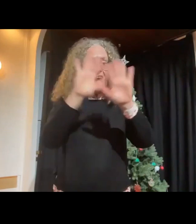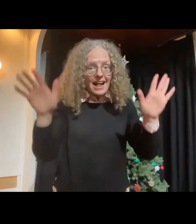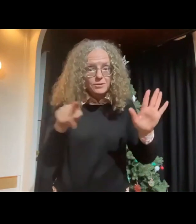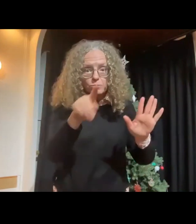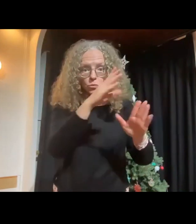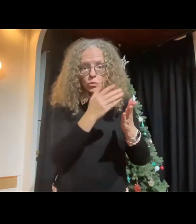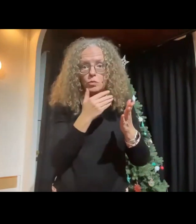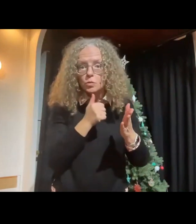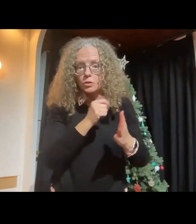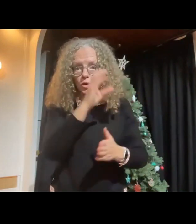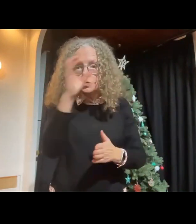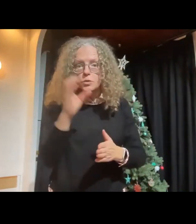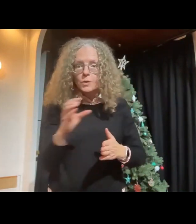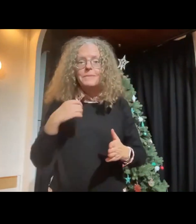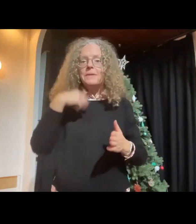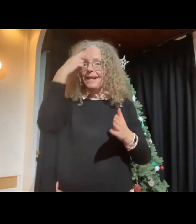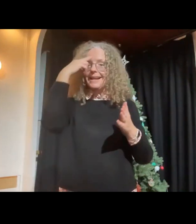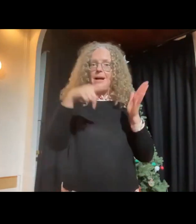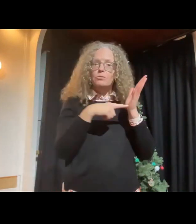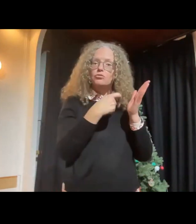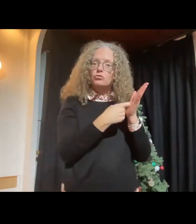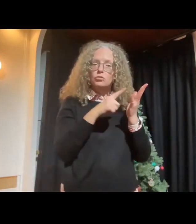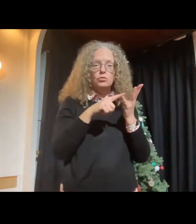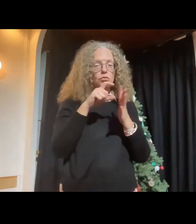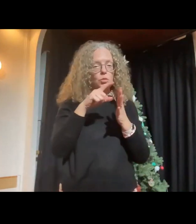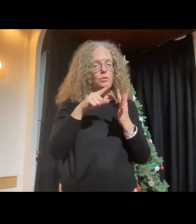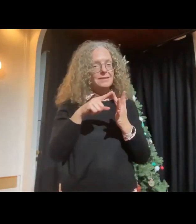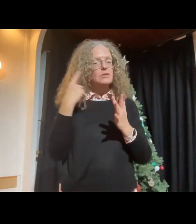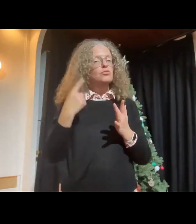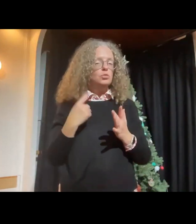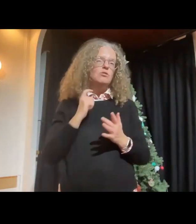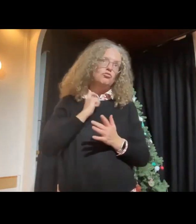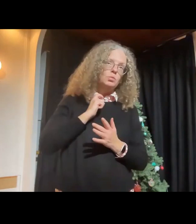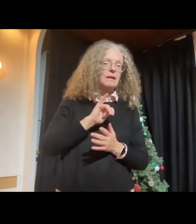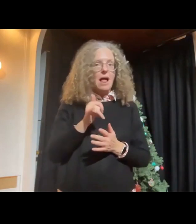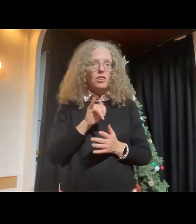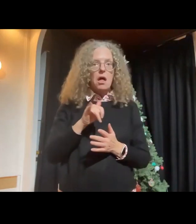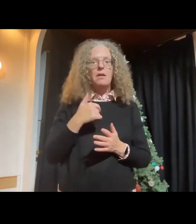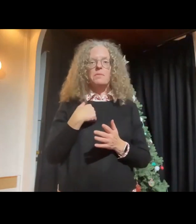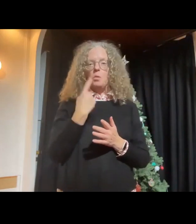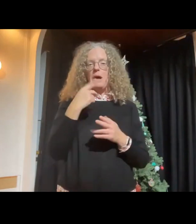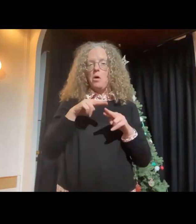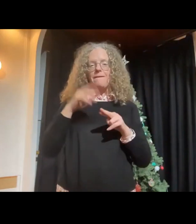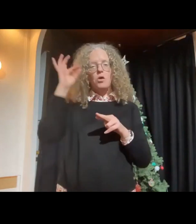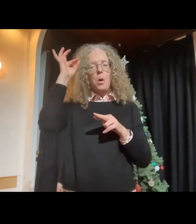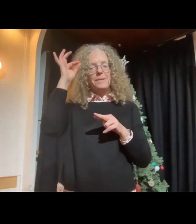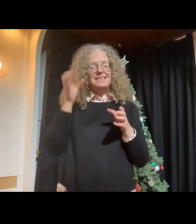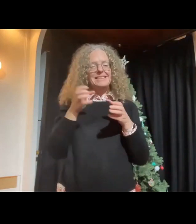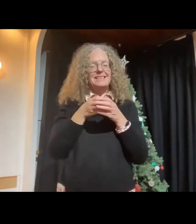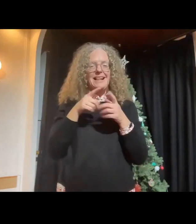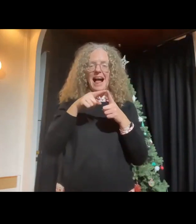Hello and welcome. Hello to everyone who's joining us on Zoom and everyone in the room. My name is Trudy